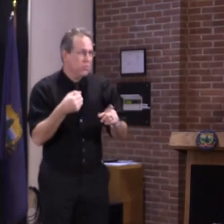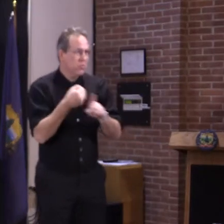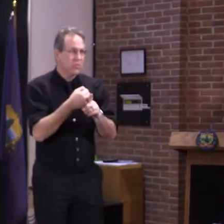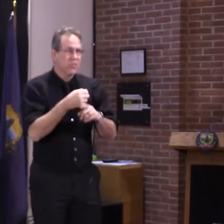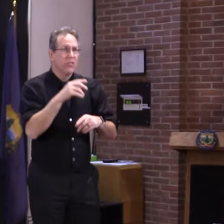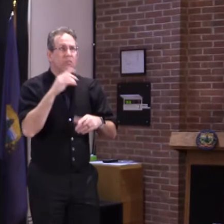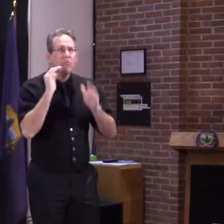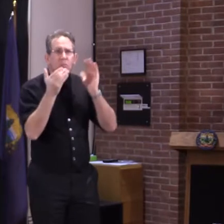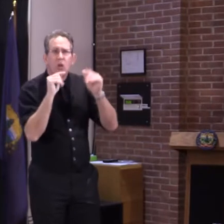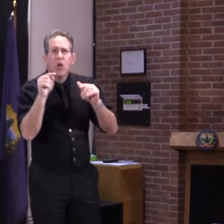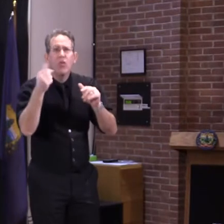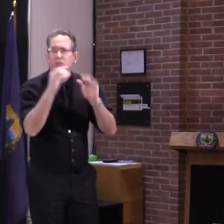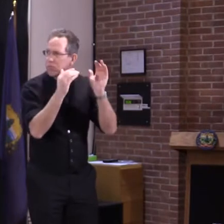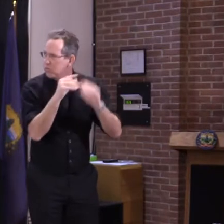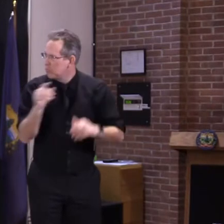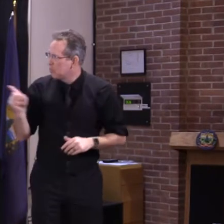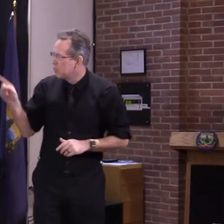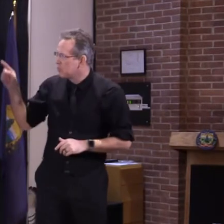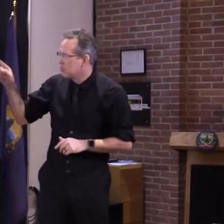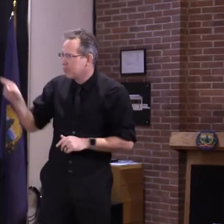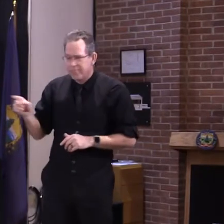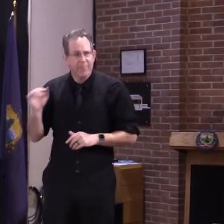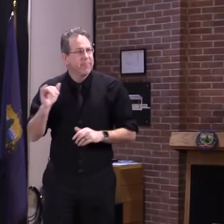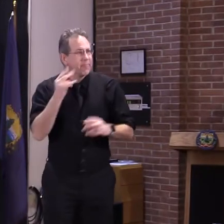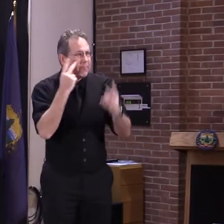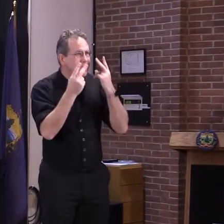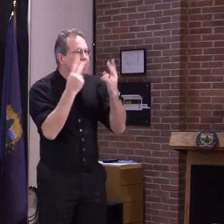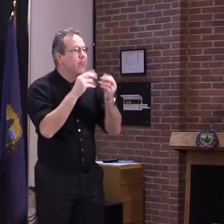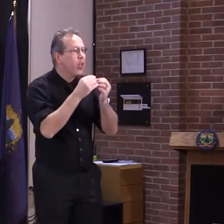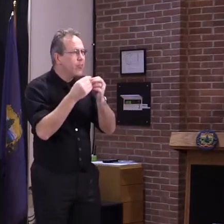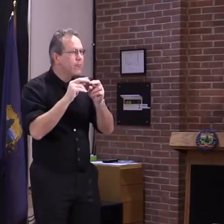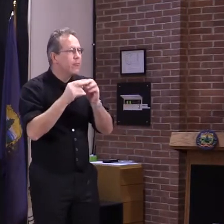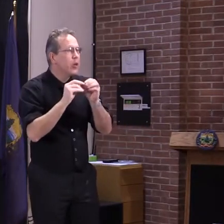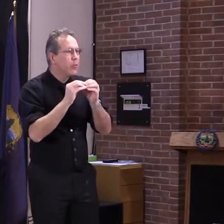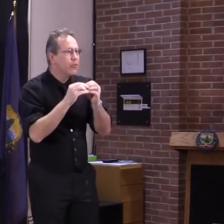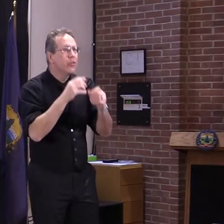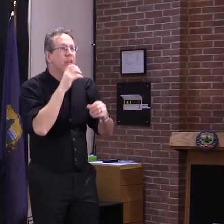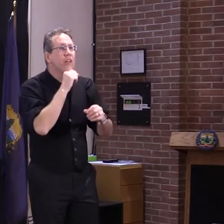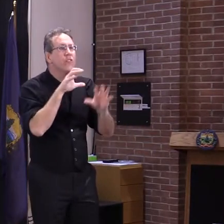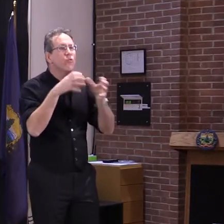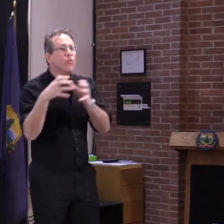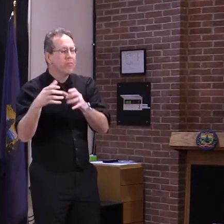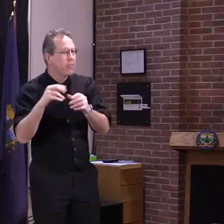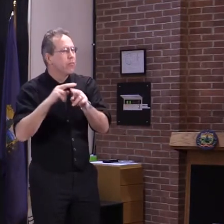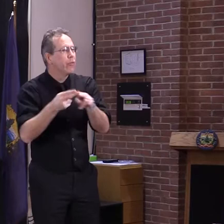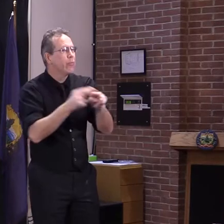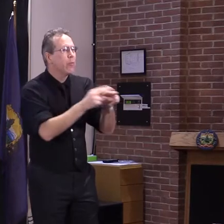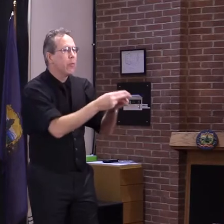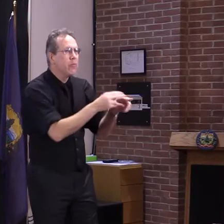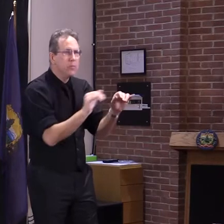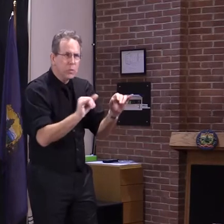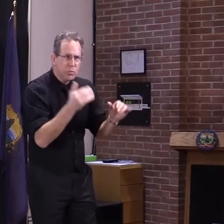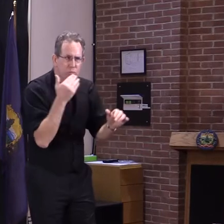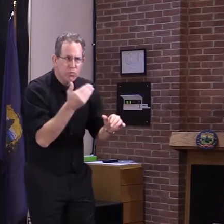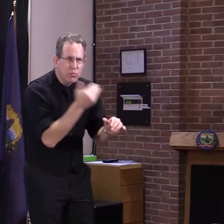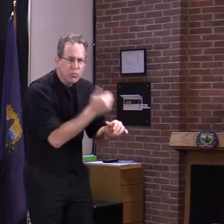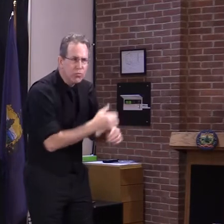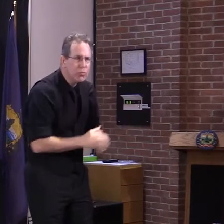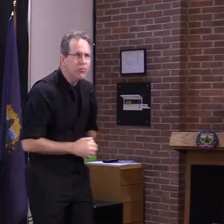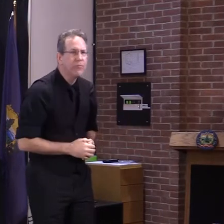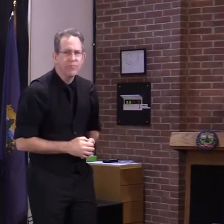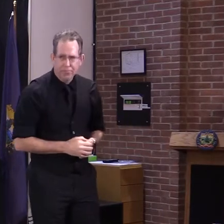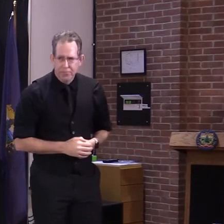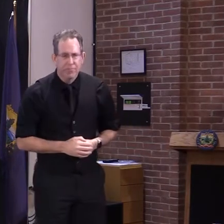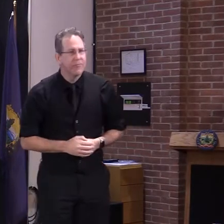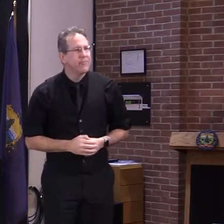across all age groups as well. You can see we reported about 5,000 cases this week. That's down about